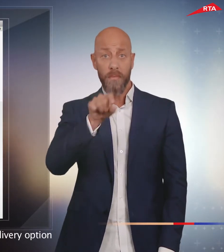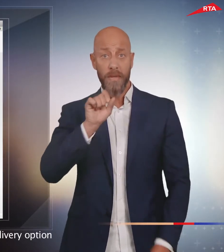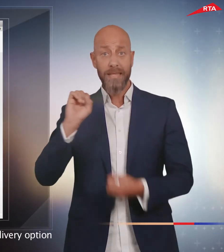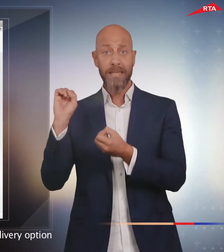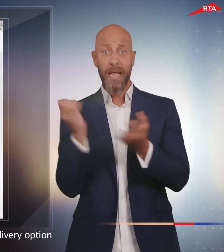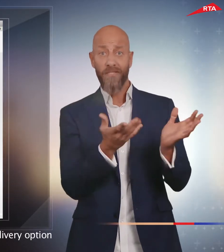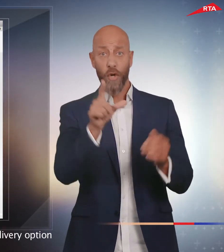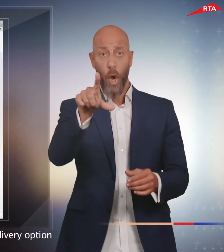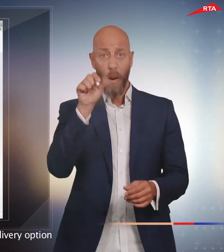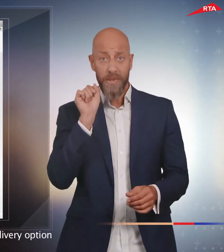Select the delivery option.